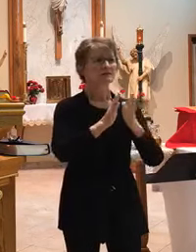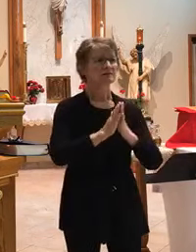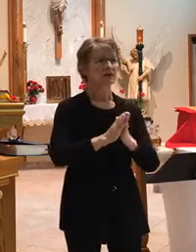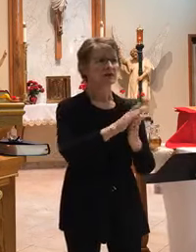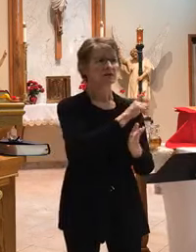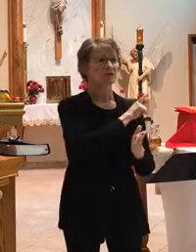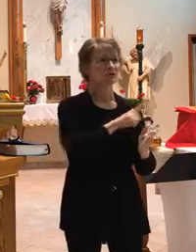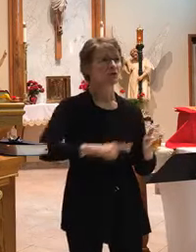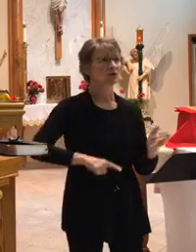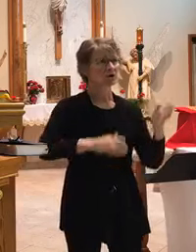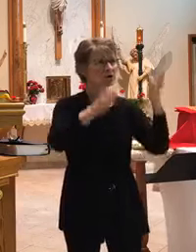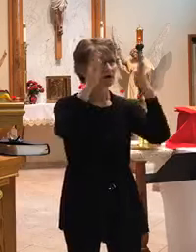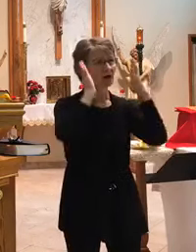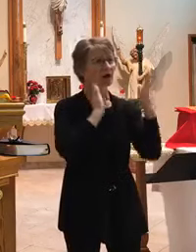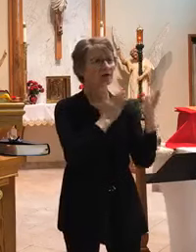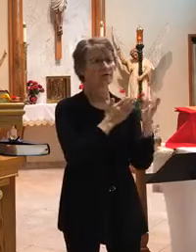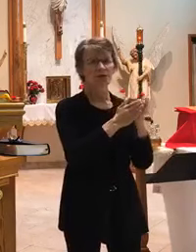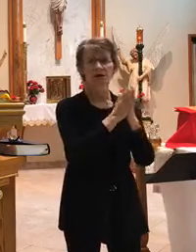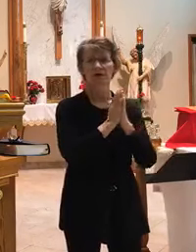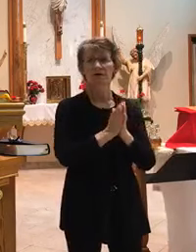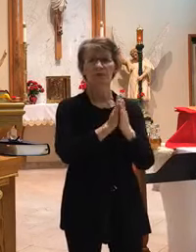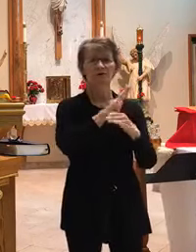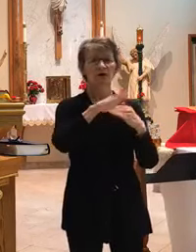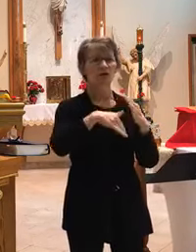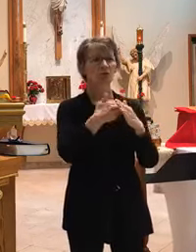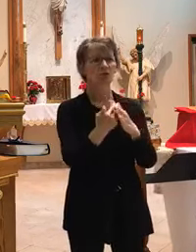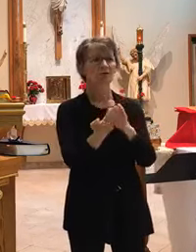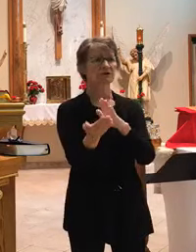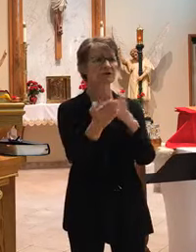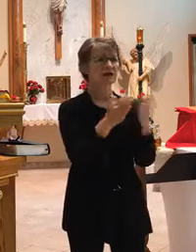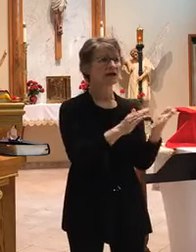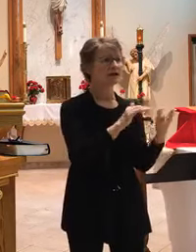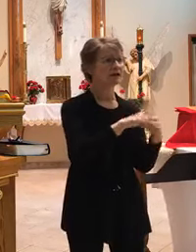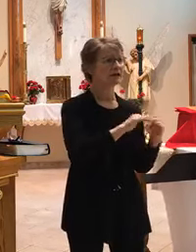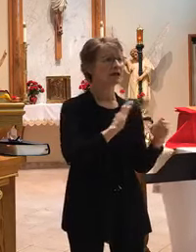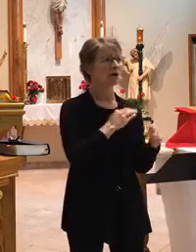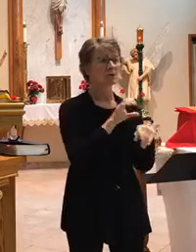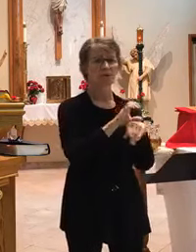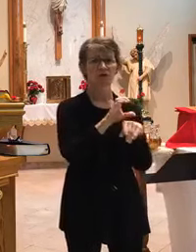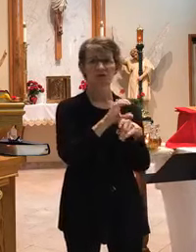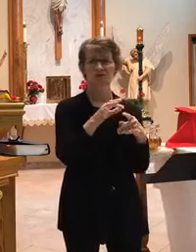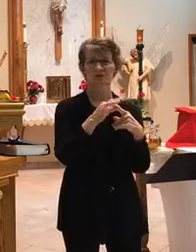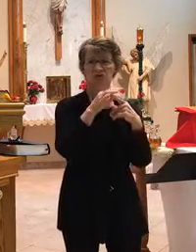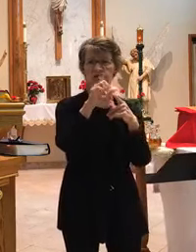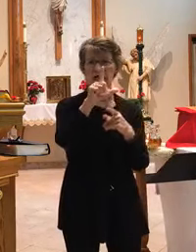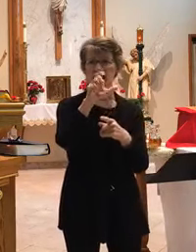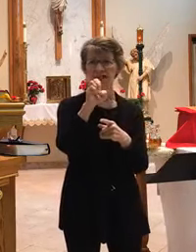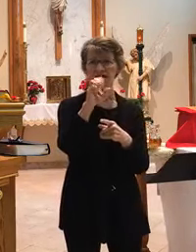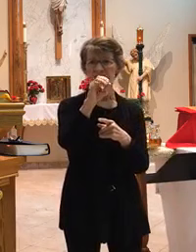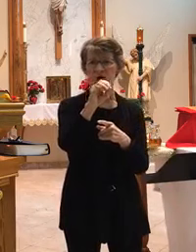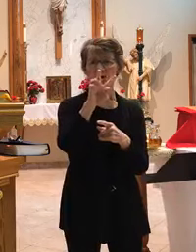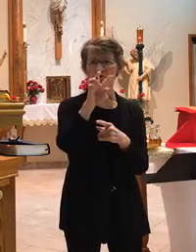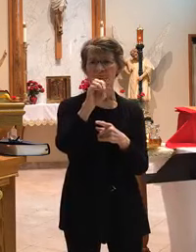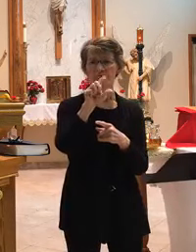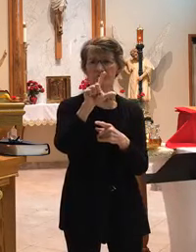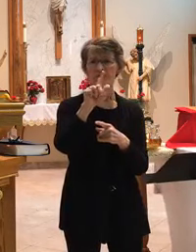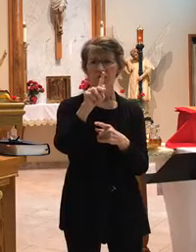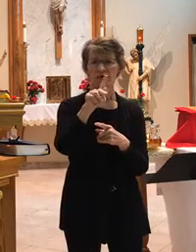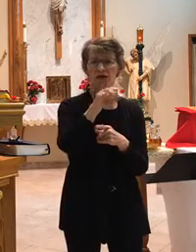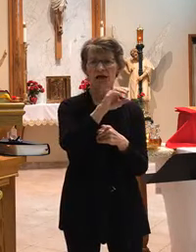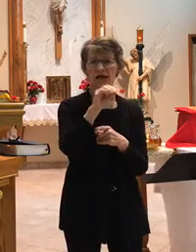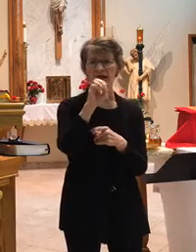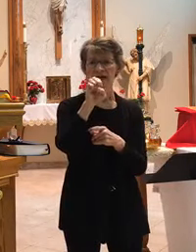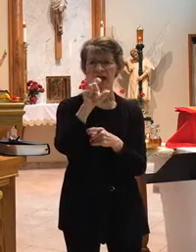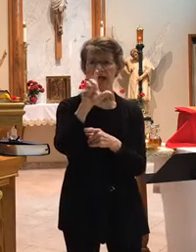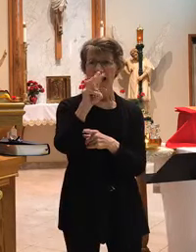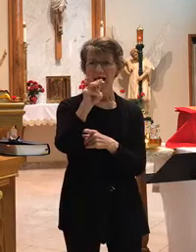our prayer. For all those who have died in our parish, especially Leo Volk, and for Elmer Bittner, for whom this Holy Mass is